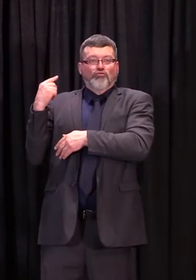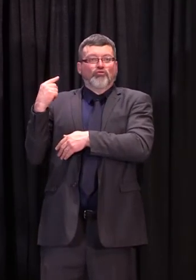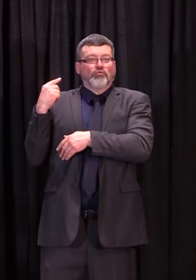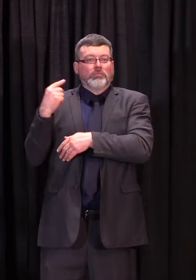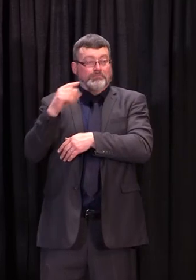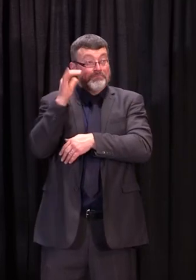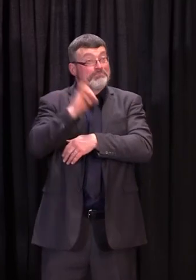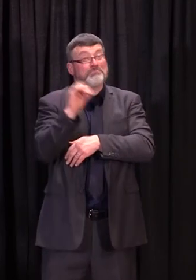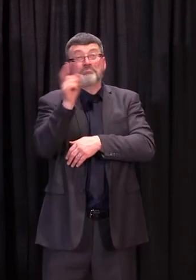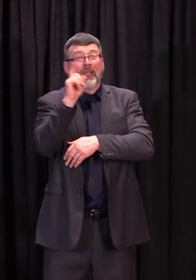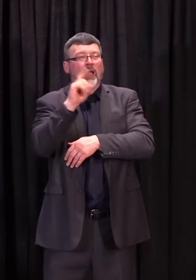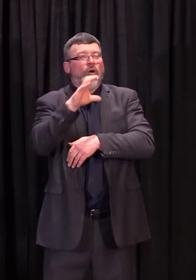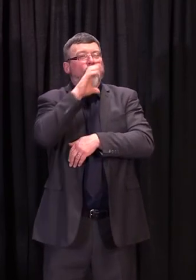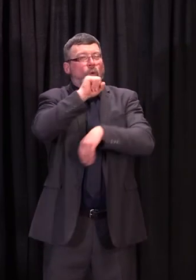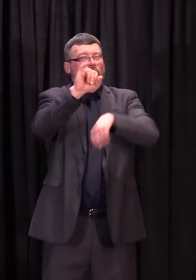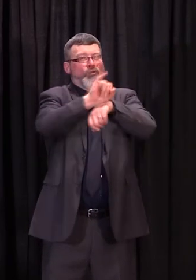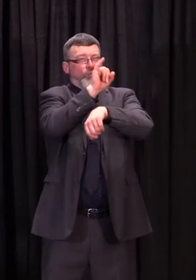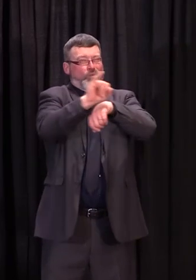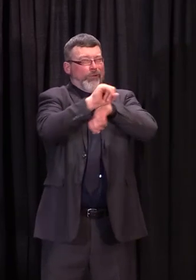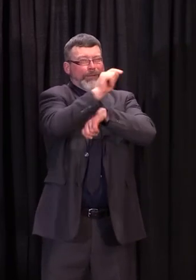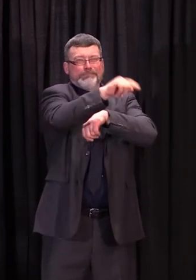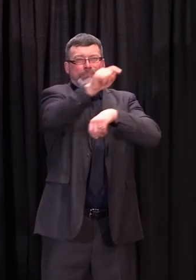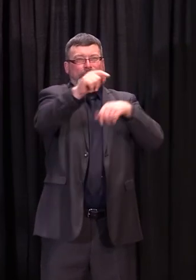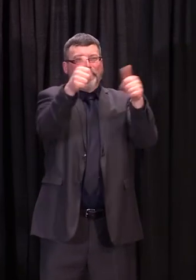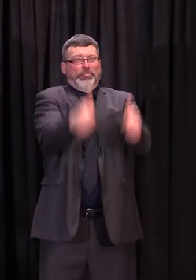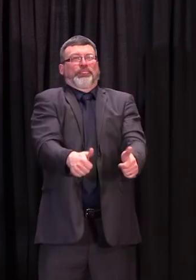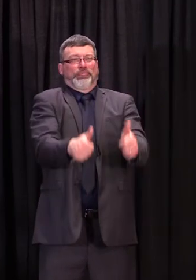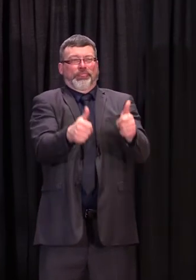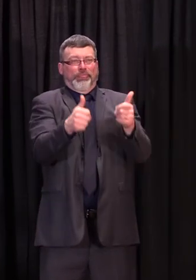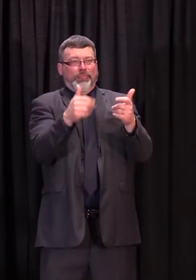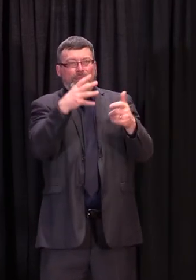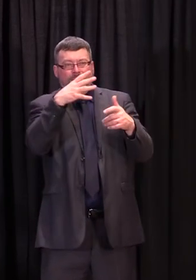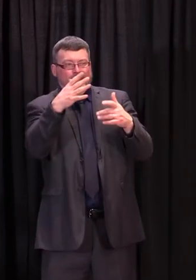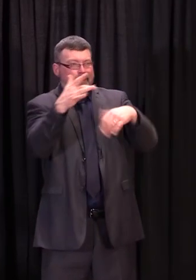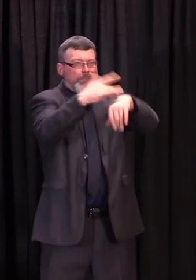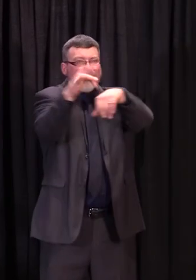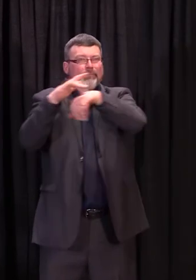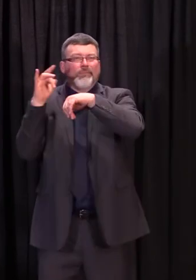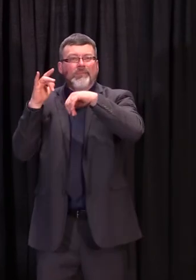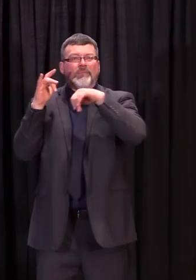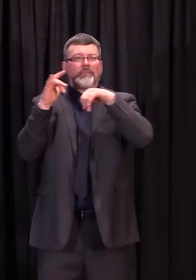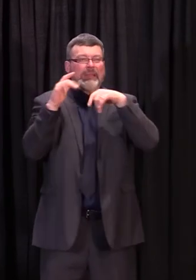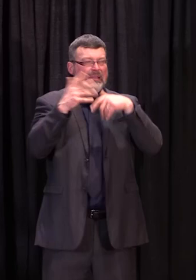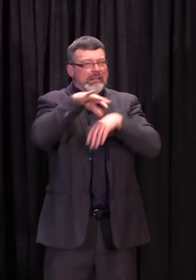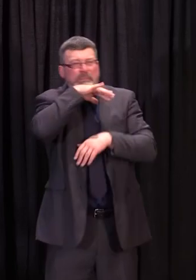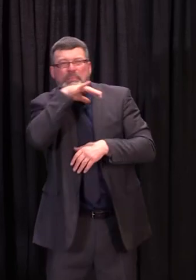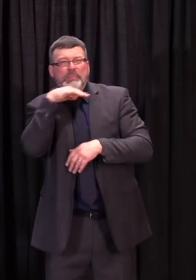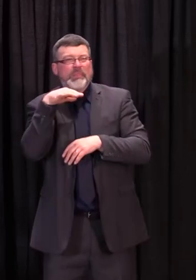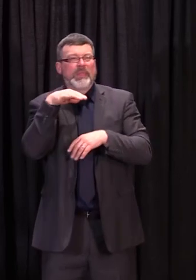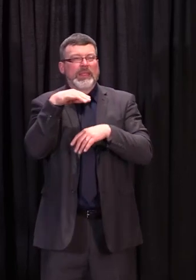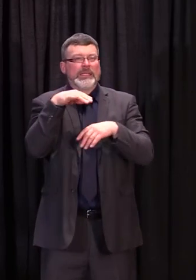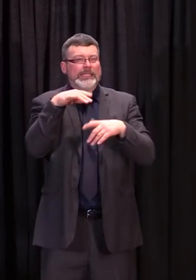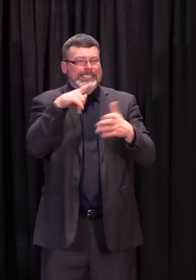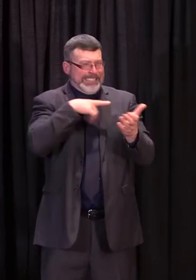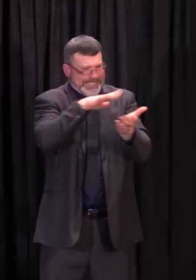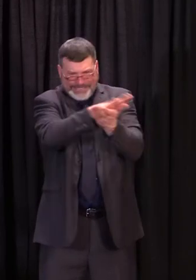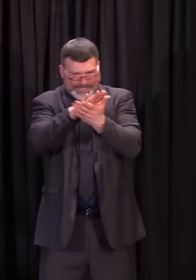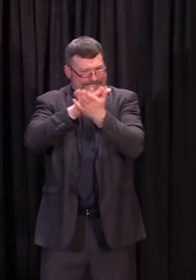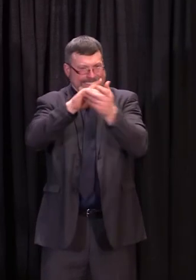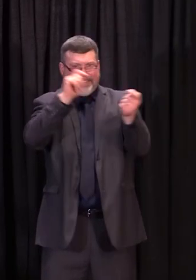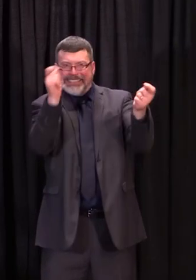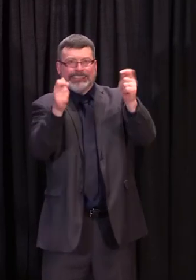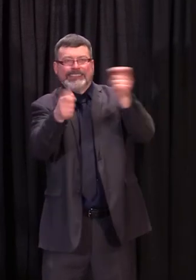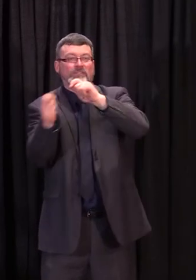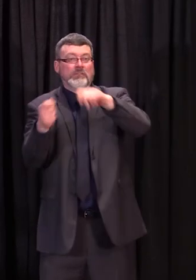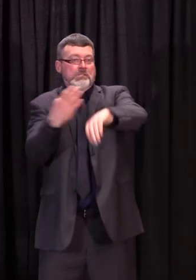sites, we're taking vacant, contaminated properties and making them safe and usable again to